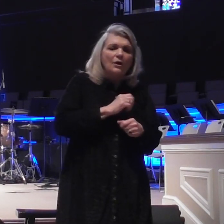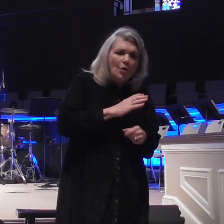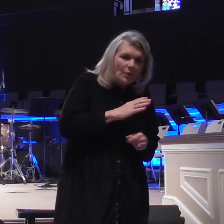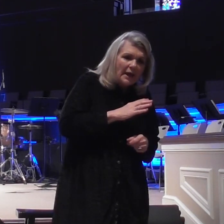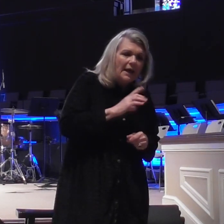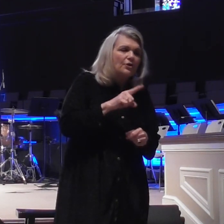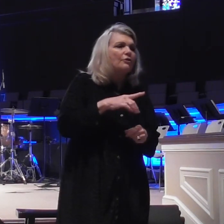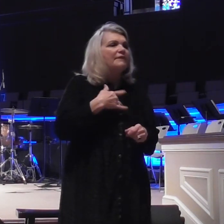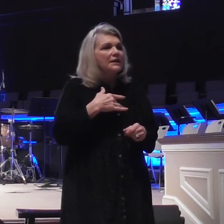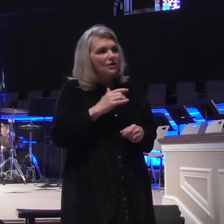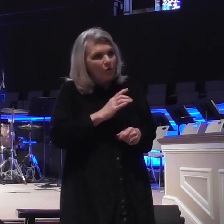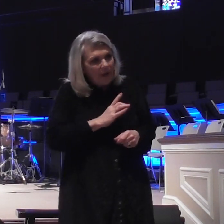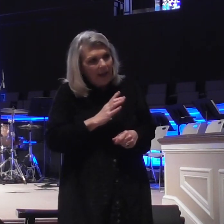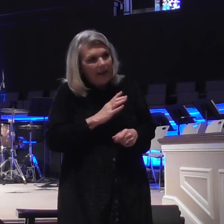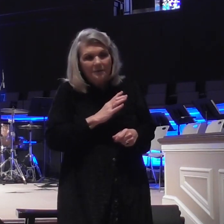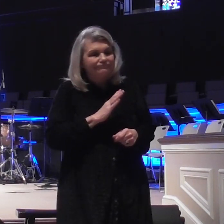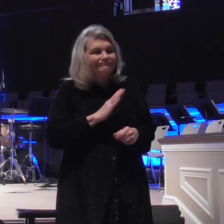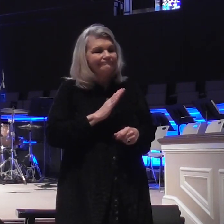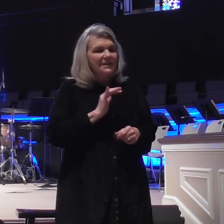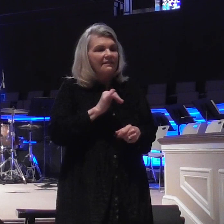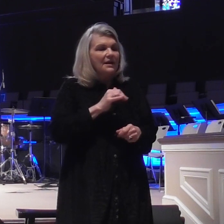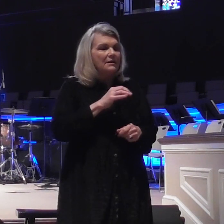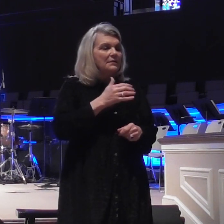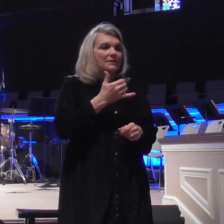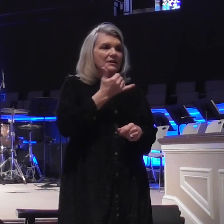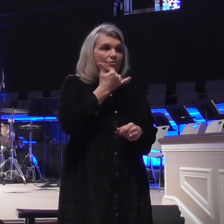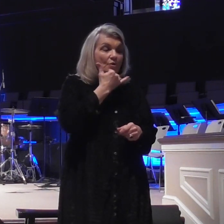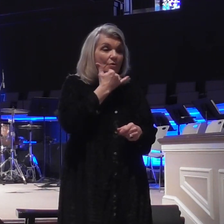issues, is deeply wrong.